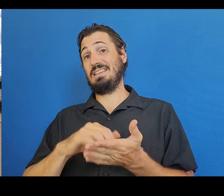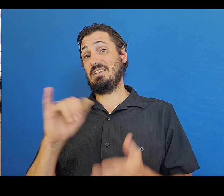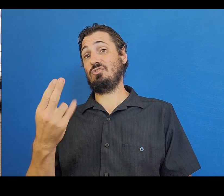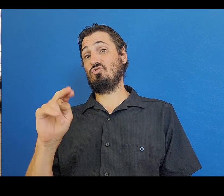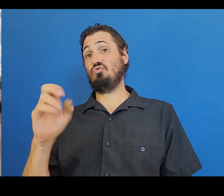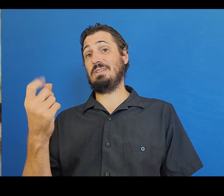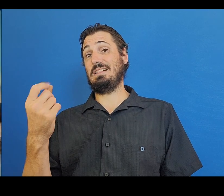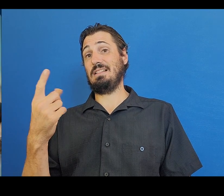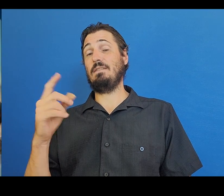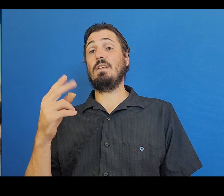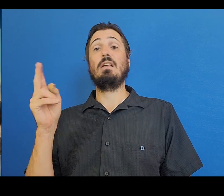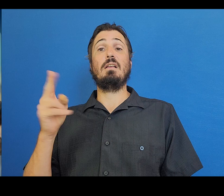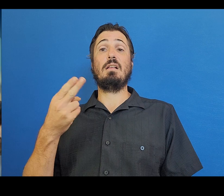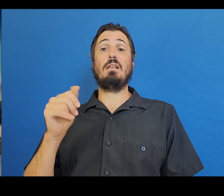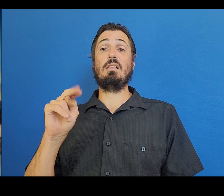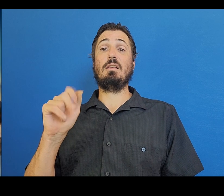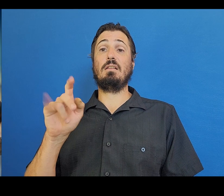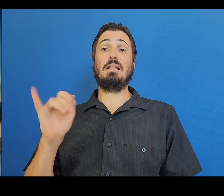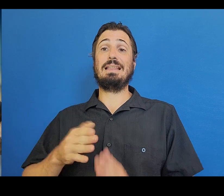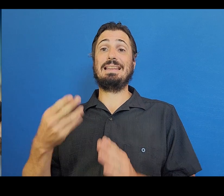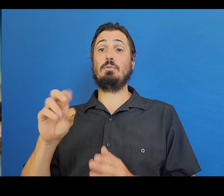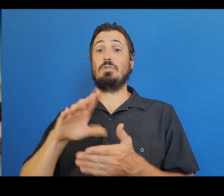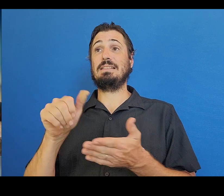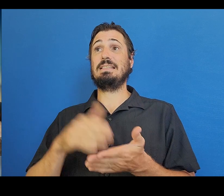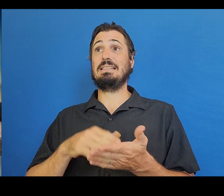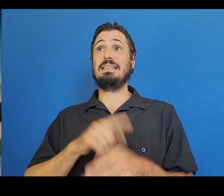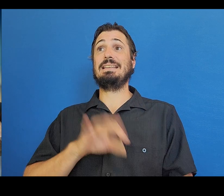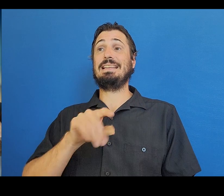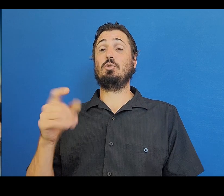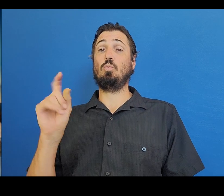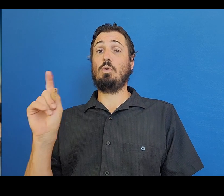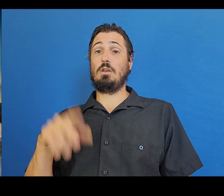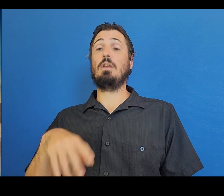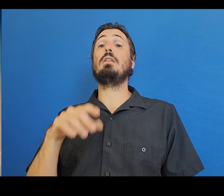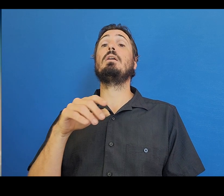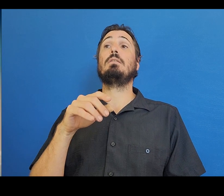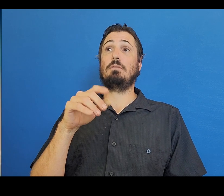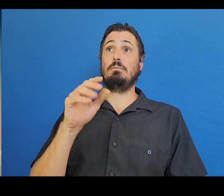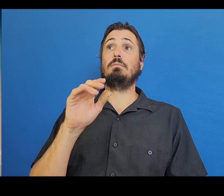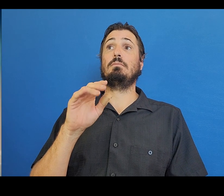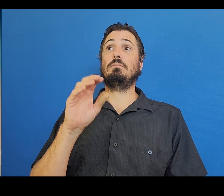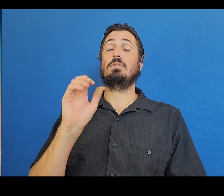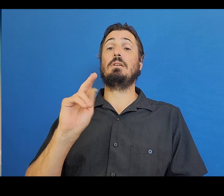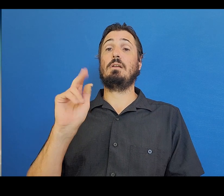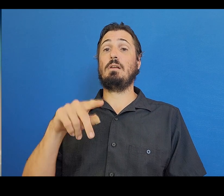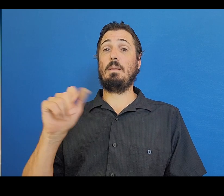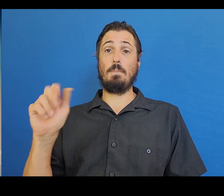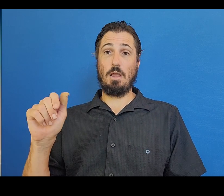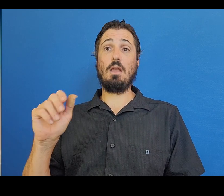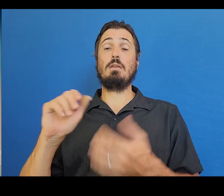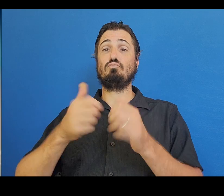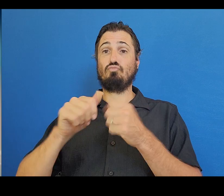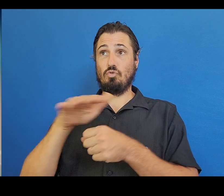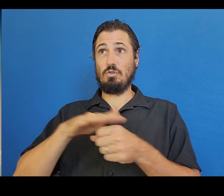on Saturday, June 11th at the Hanalei Neighborhood Center from 9 a.m. to 1 p.m. and Sunday, June 12th from 9 a.m. to 1